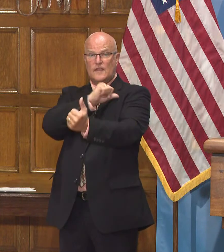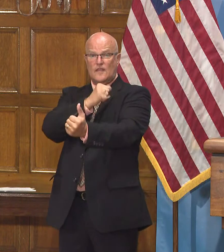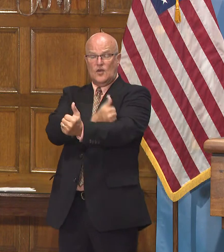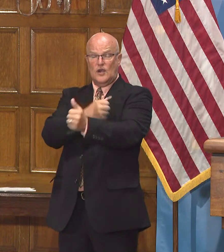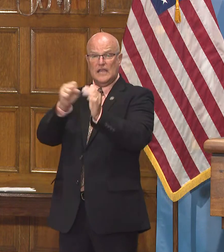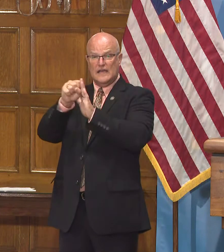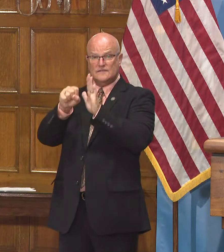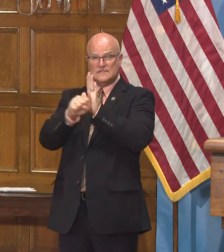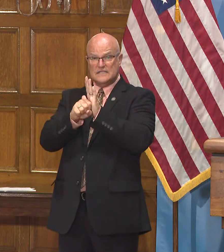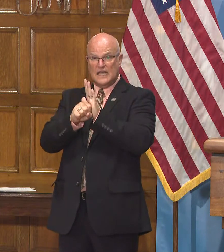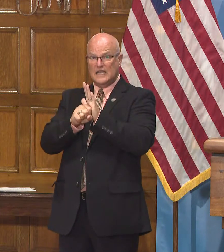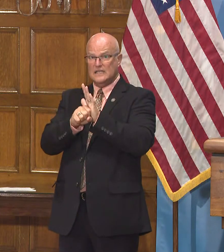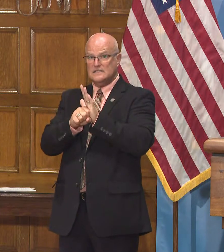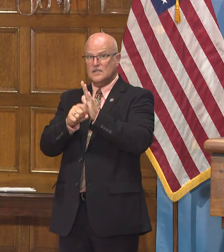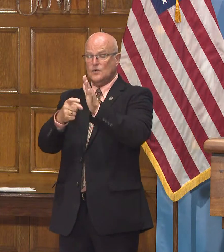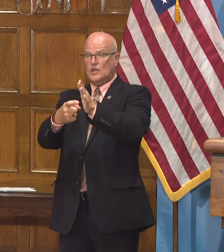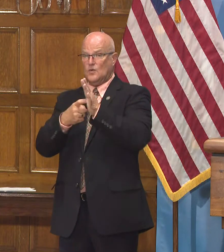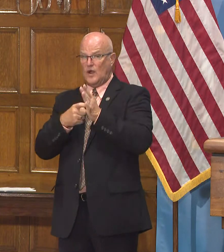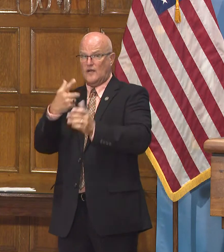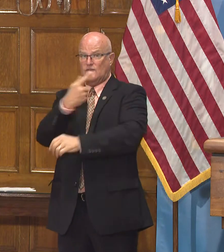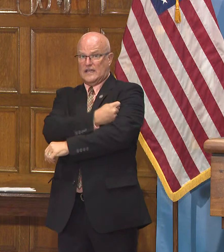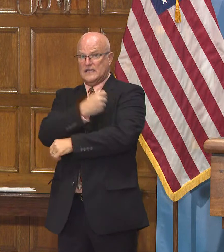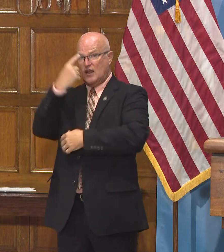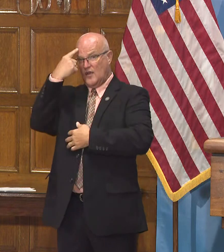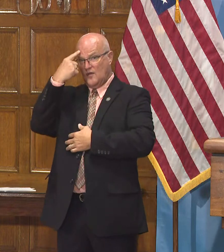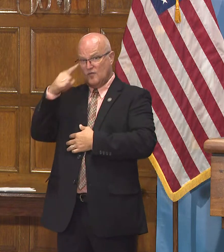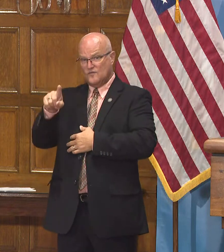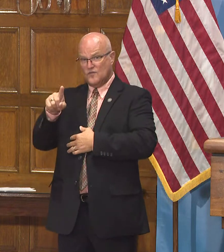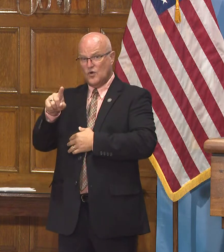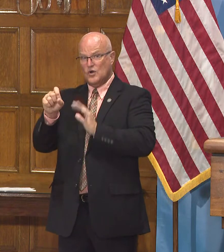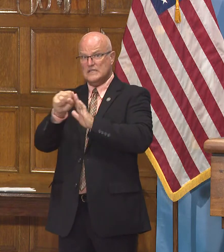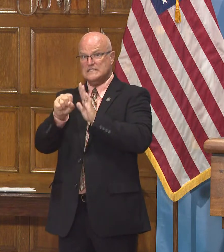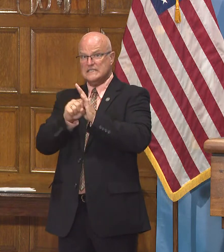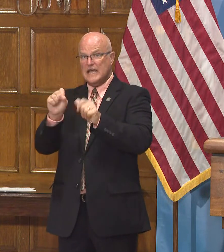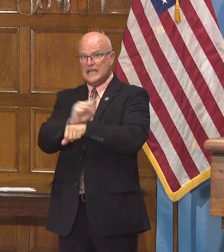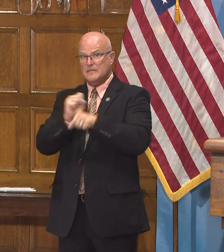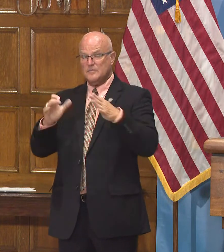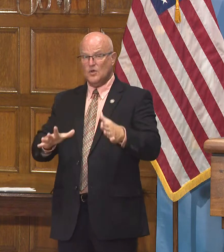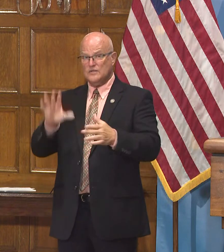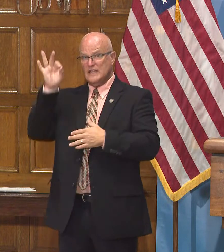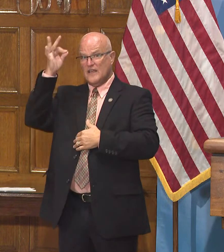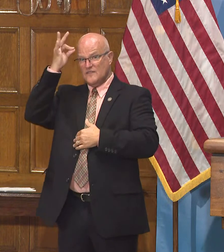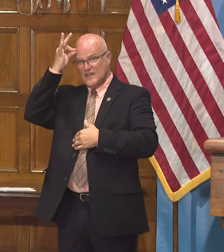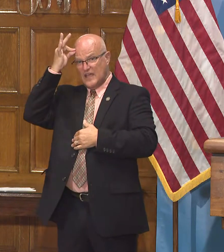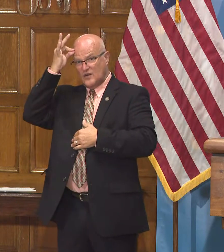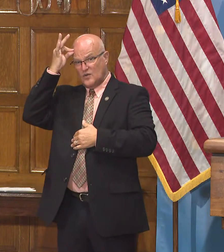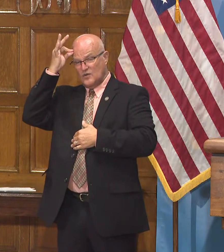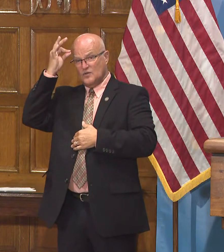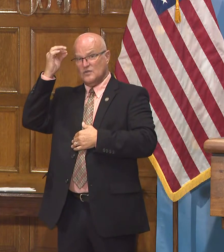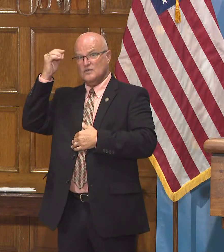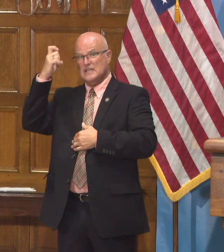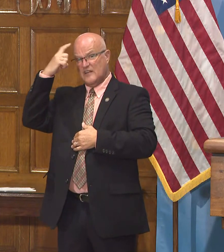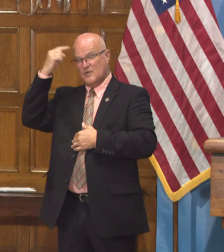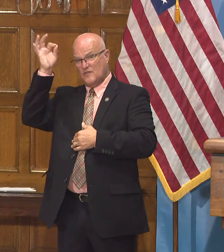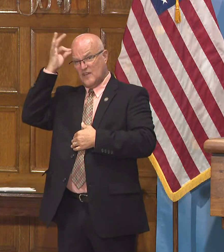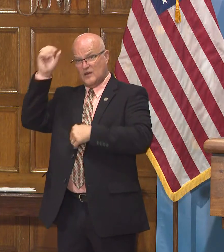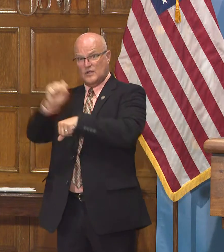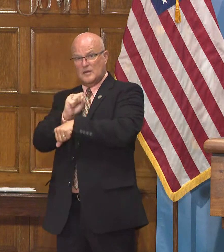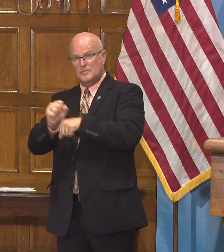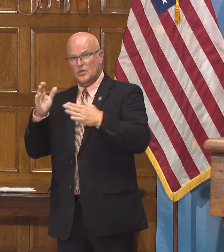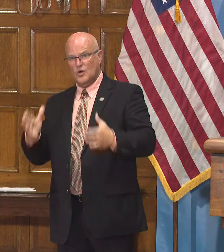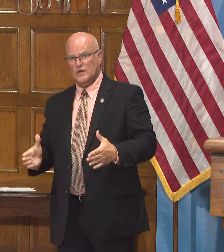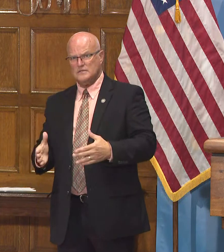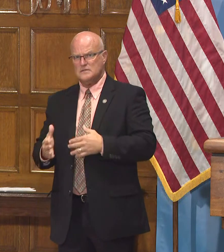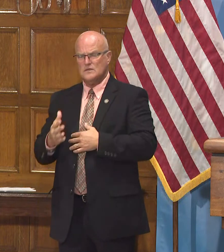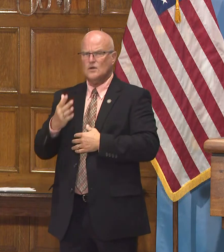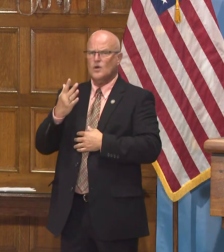states to require vaccinations for state employees and federal government for federal employees. So why wouldn't